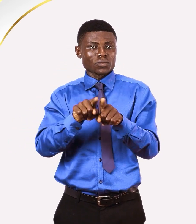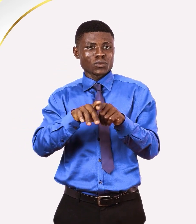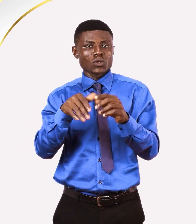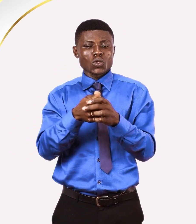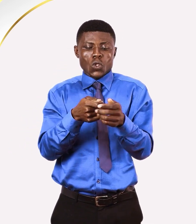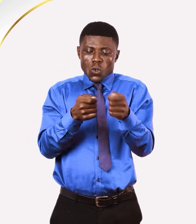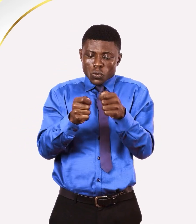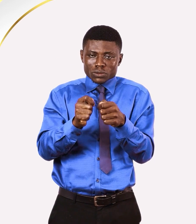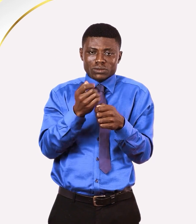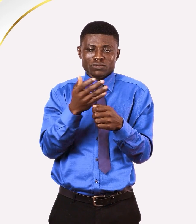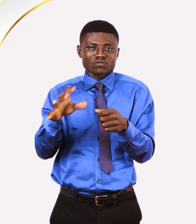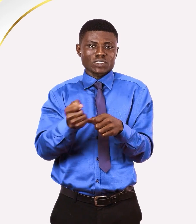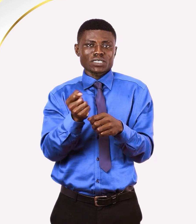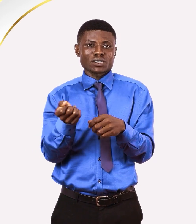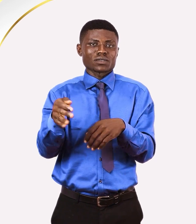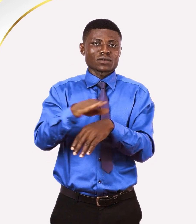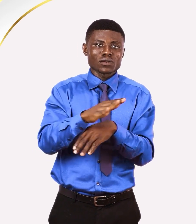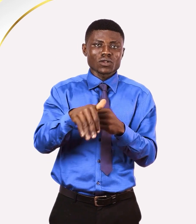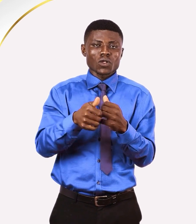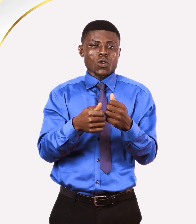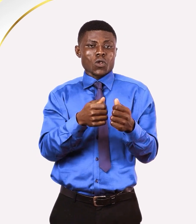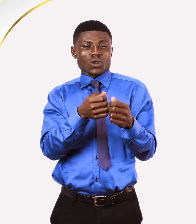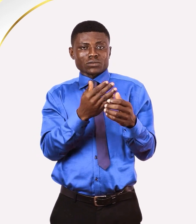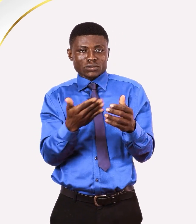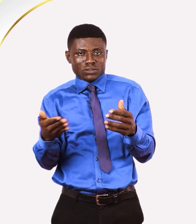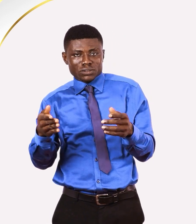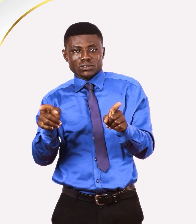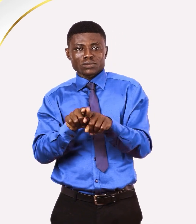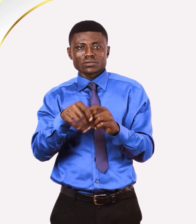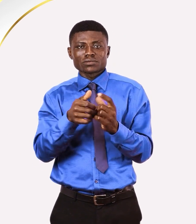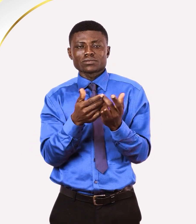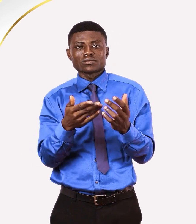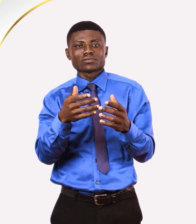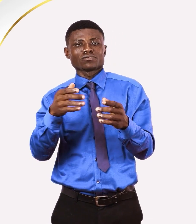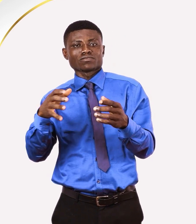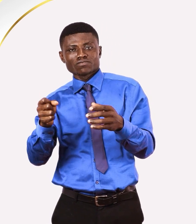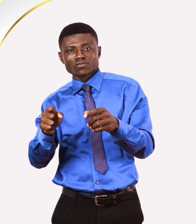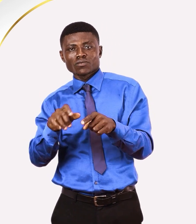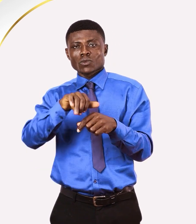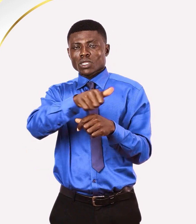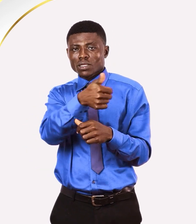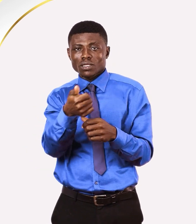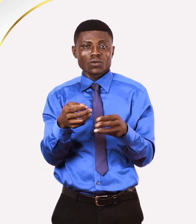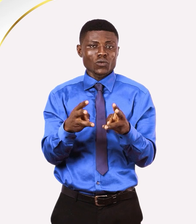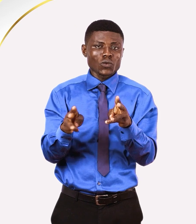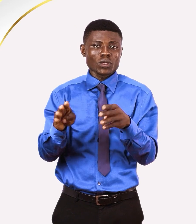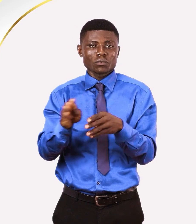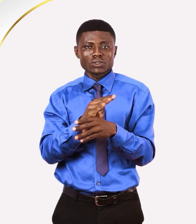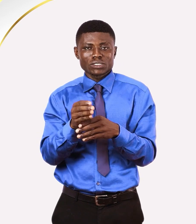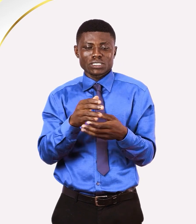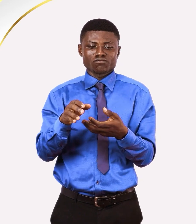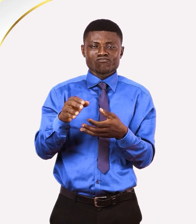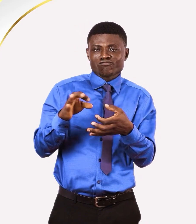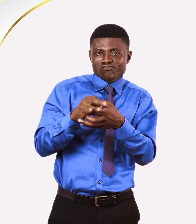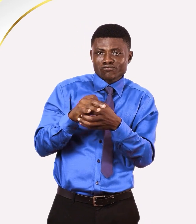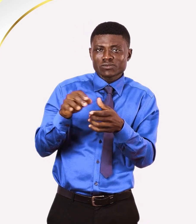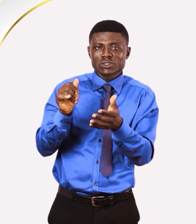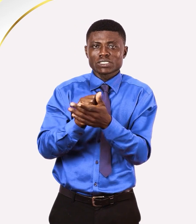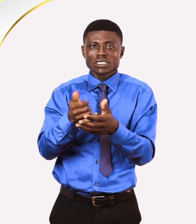and regulating takeovers, mergers, acquisitions, and all forms of business